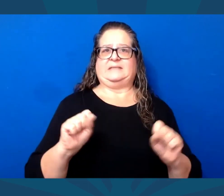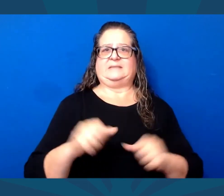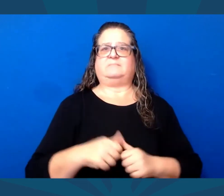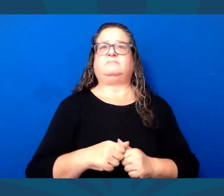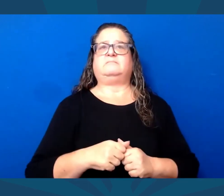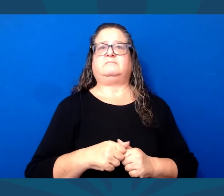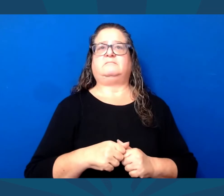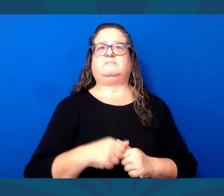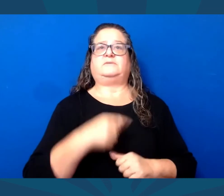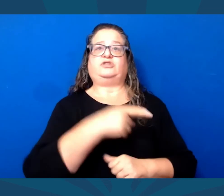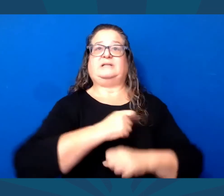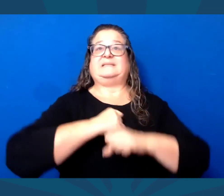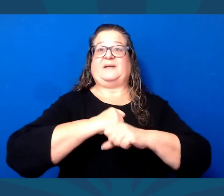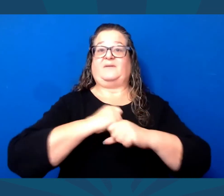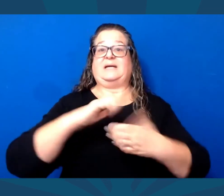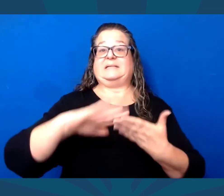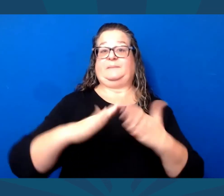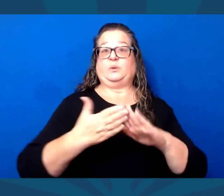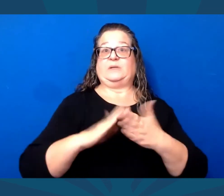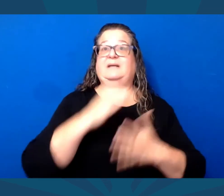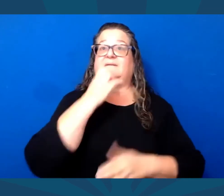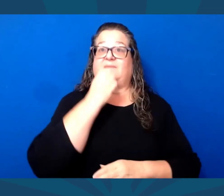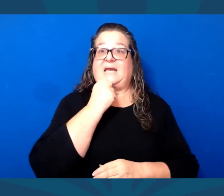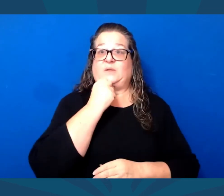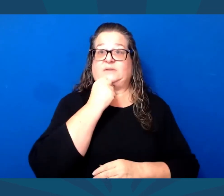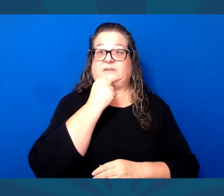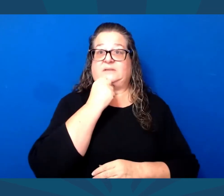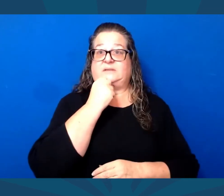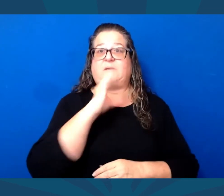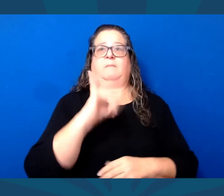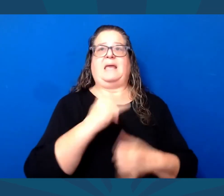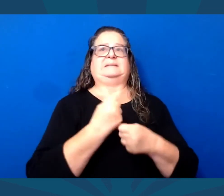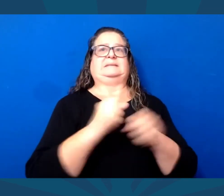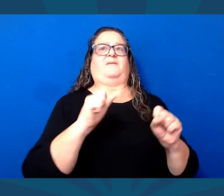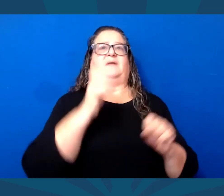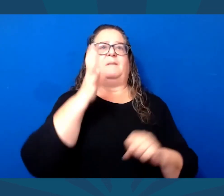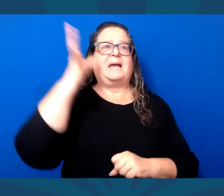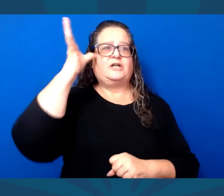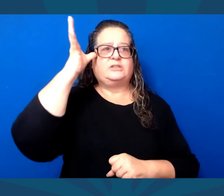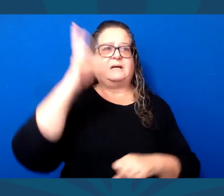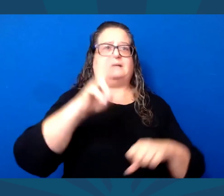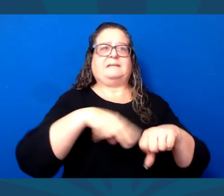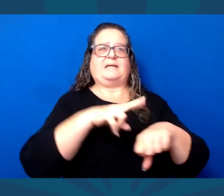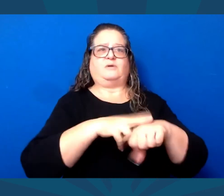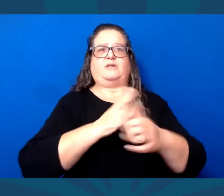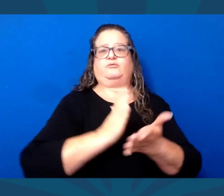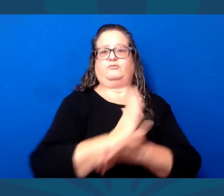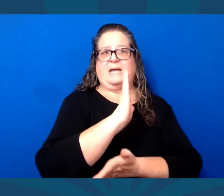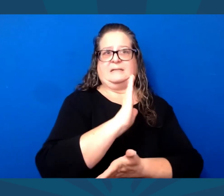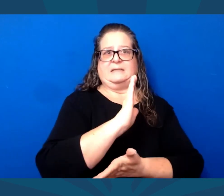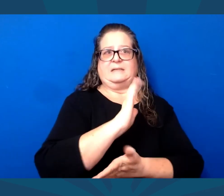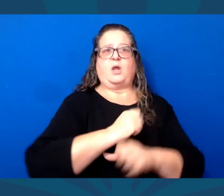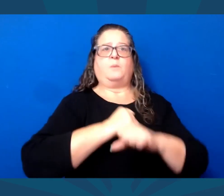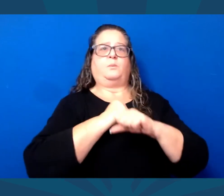Tatiana will defend our community's values through preserving parental and natural rights, protecting